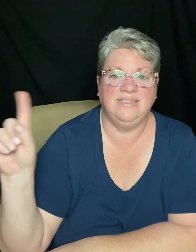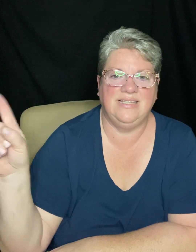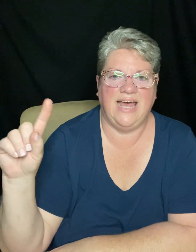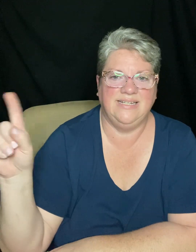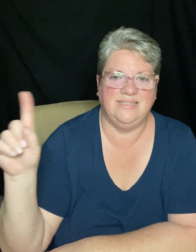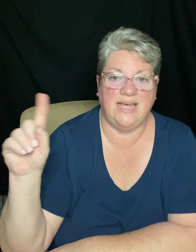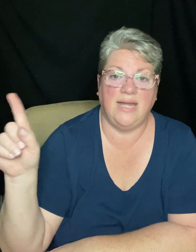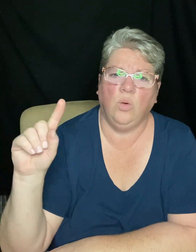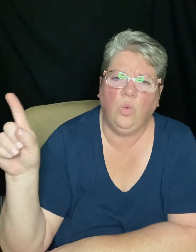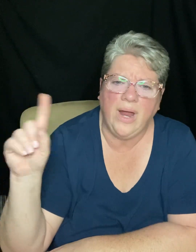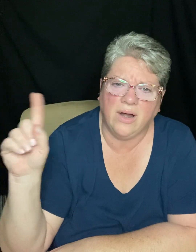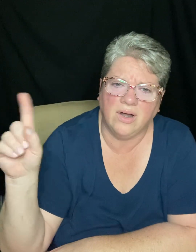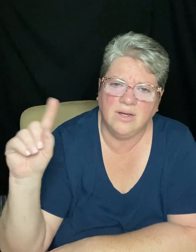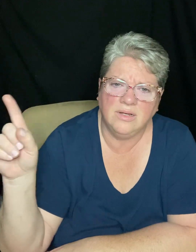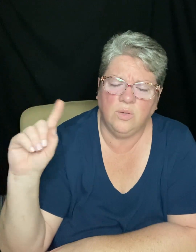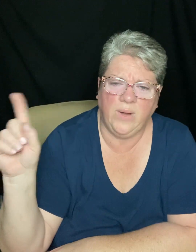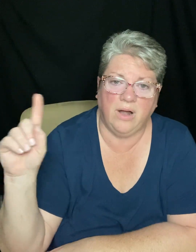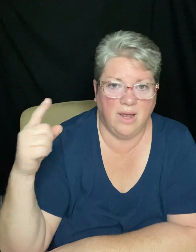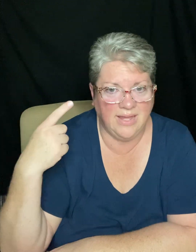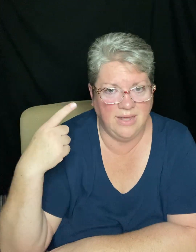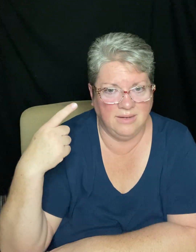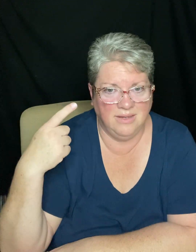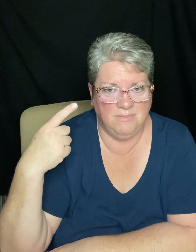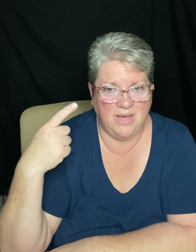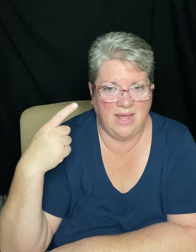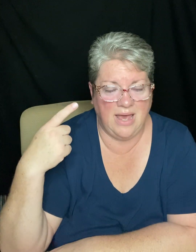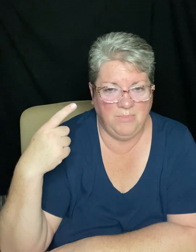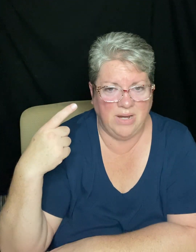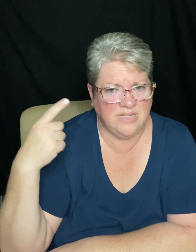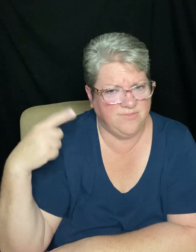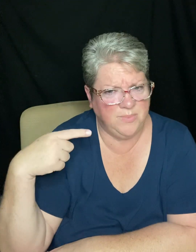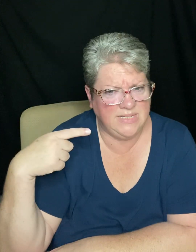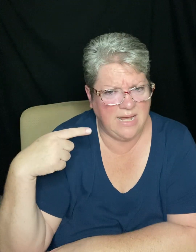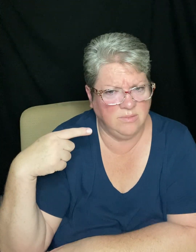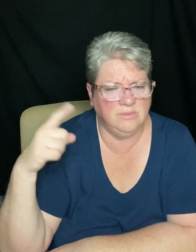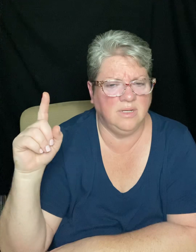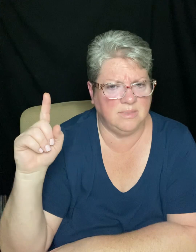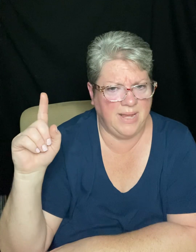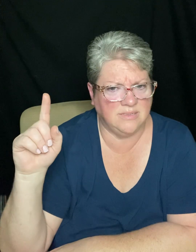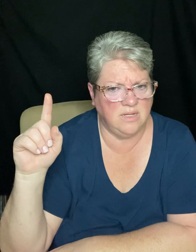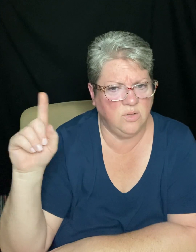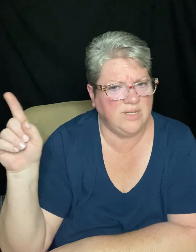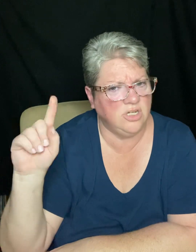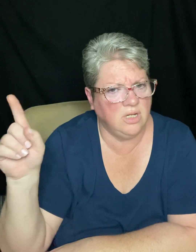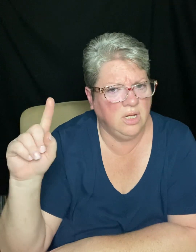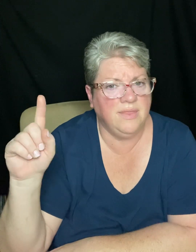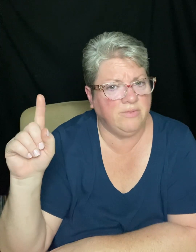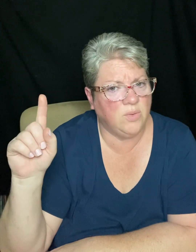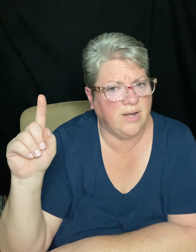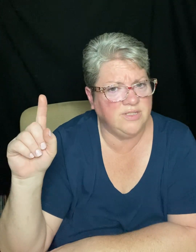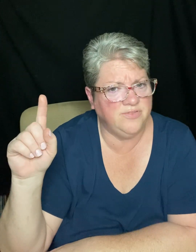side to side. Where? Where? Again, my eyebrows have to be down because I'm asking a question that requires